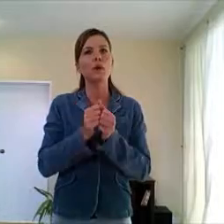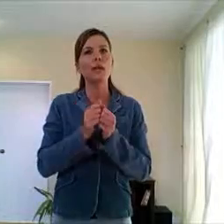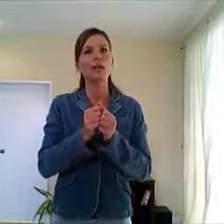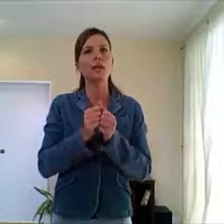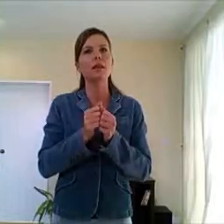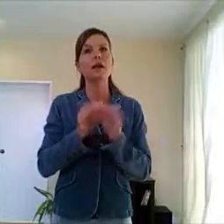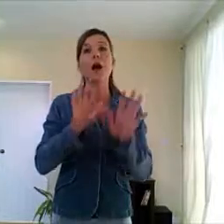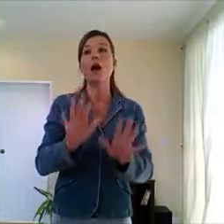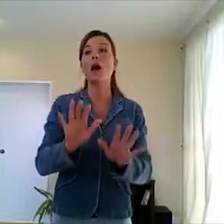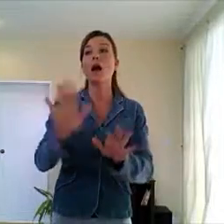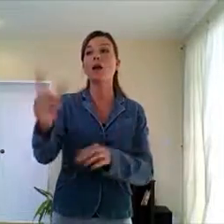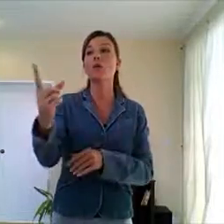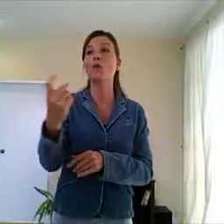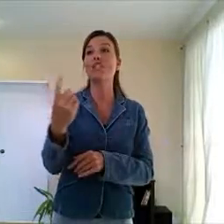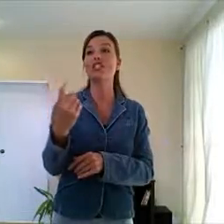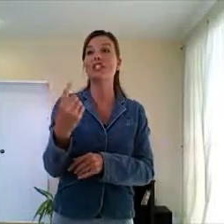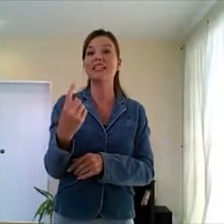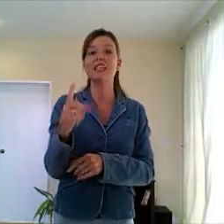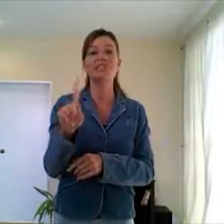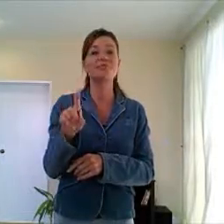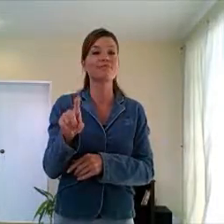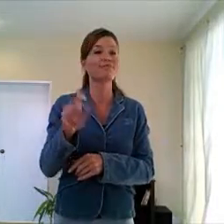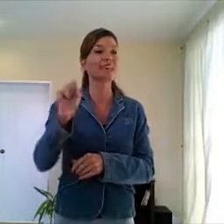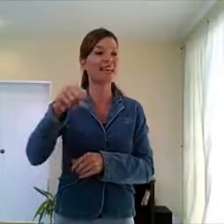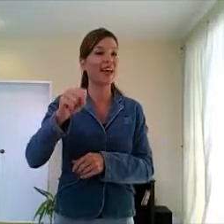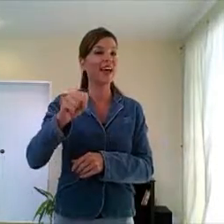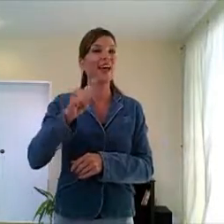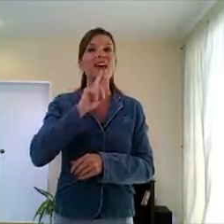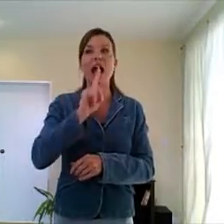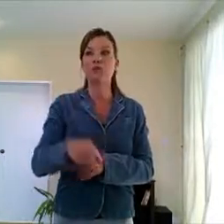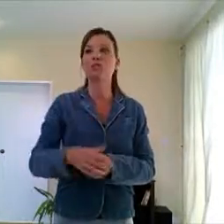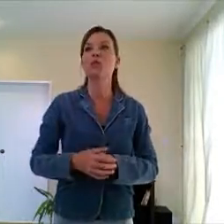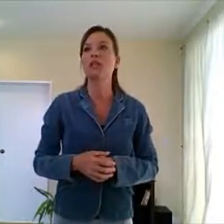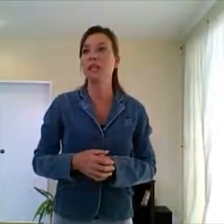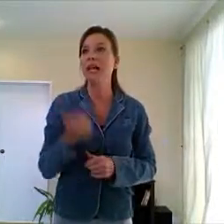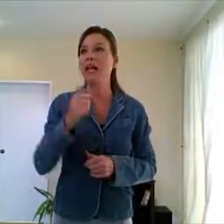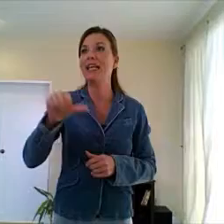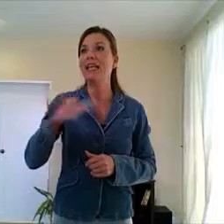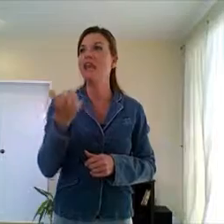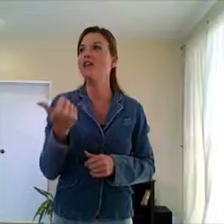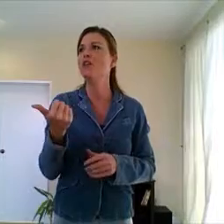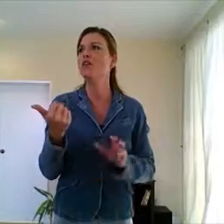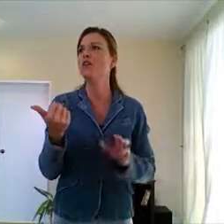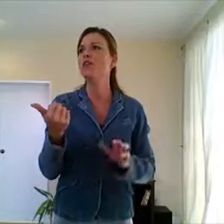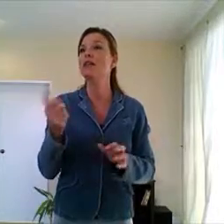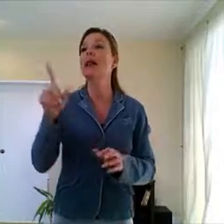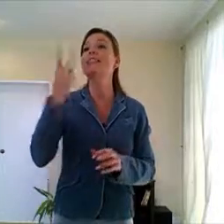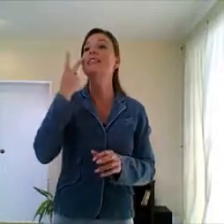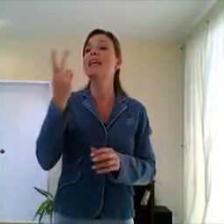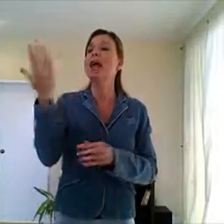Questioning. Okay, absolutely. And one other answer. Anybody else? One other word? Okay, there's your hand here.